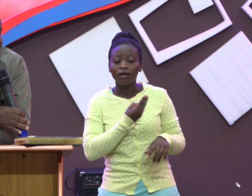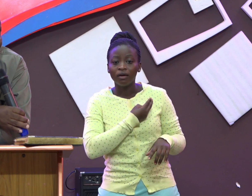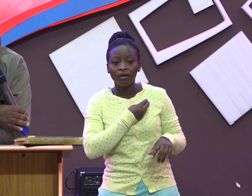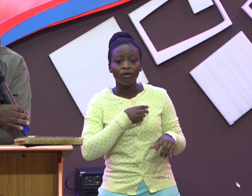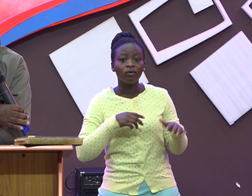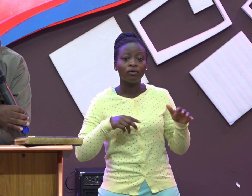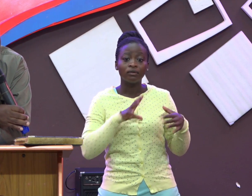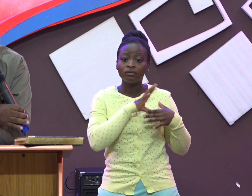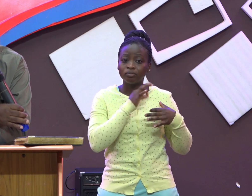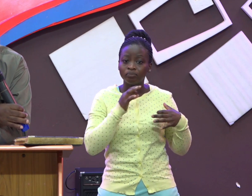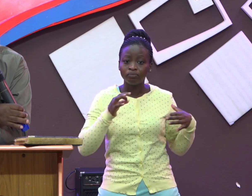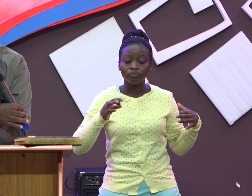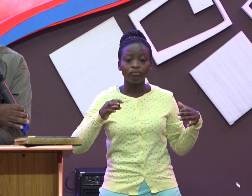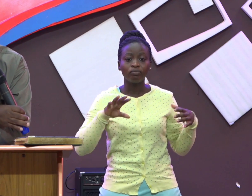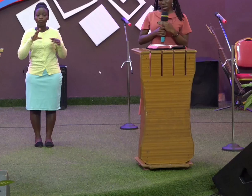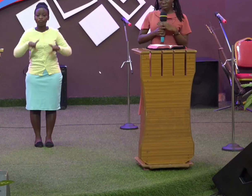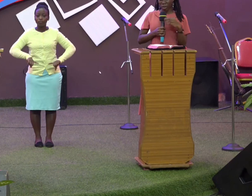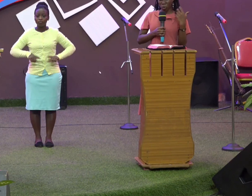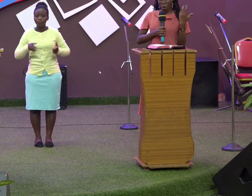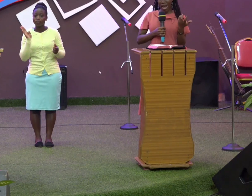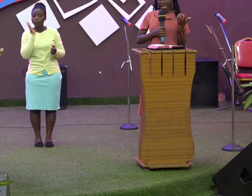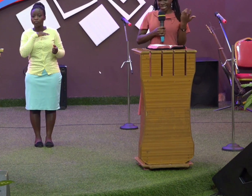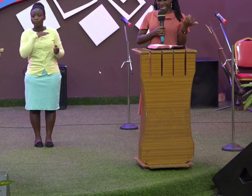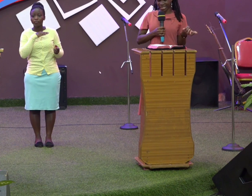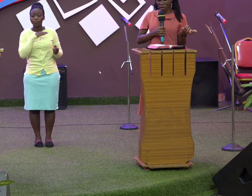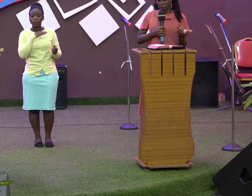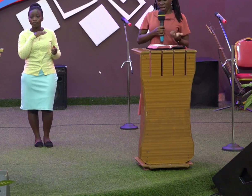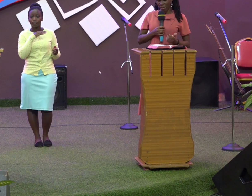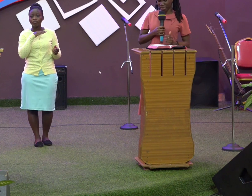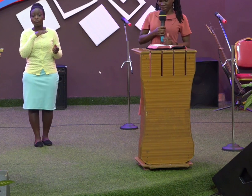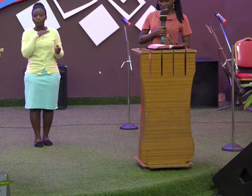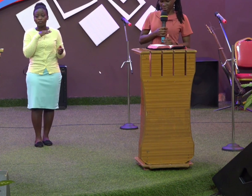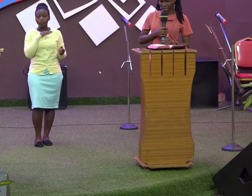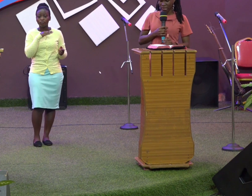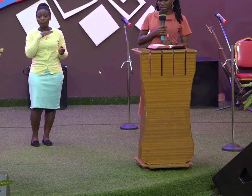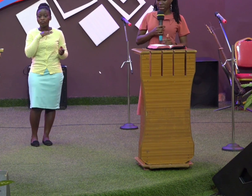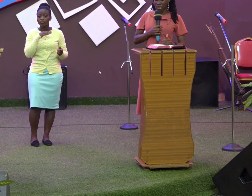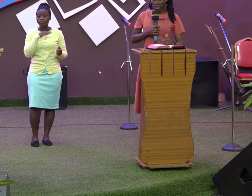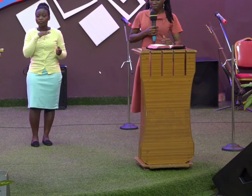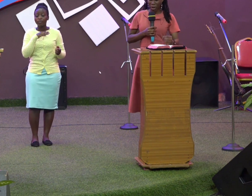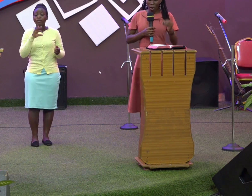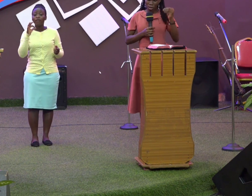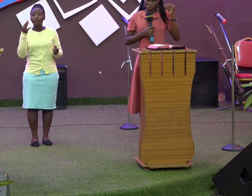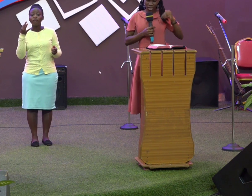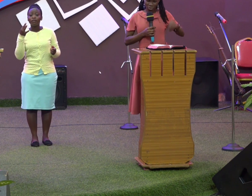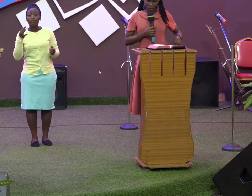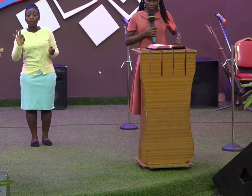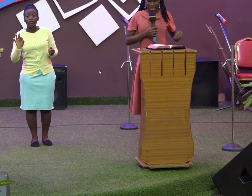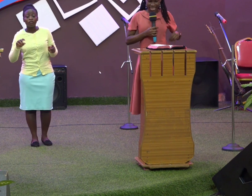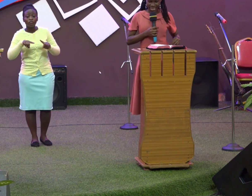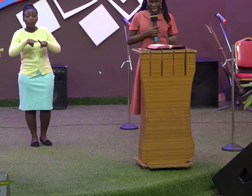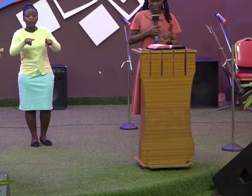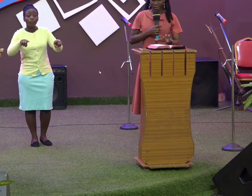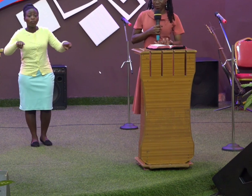doesn't expect us to sin. Nero acho olumutu wangulu ekibi. But why is the sin overcome sometimes? Kudirira munda. Because we